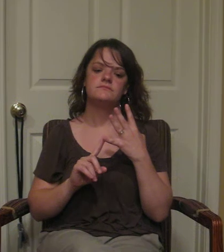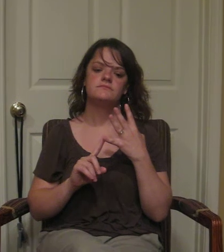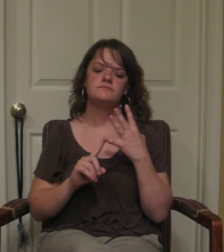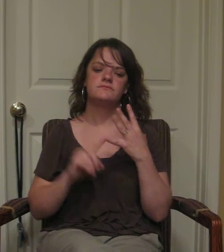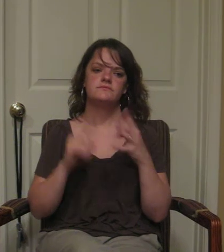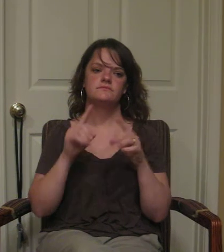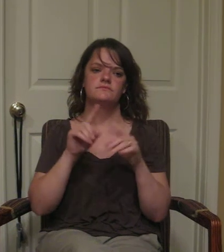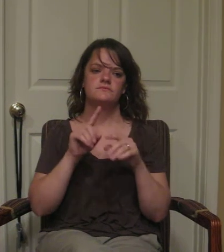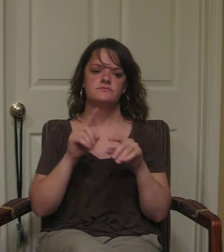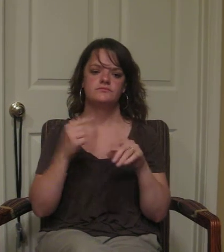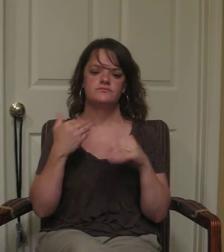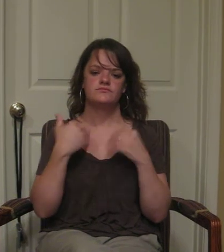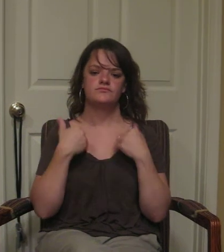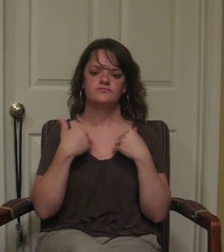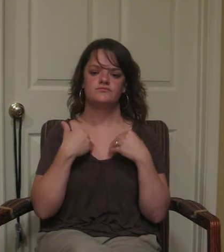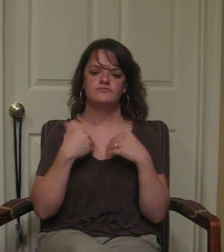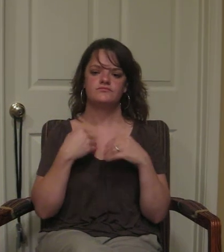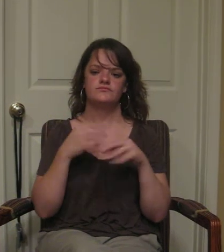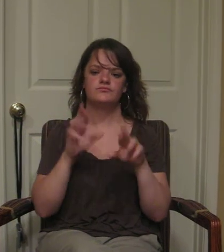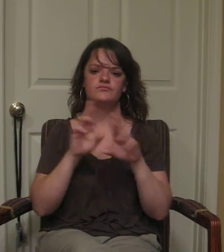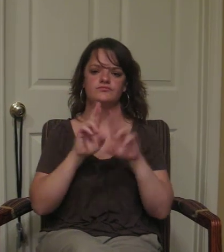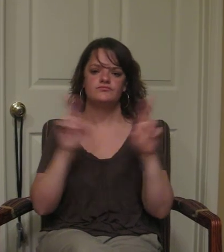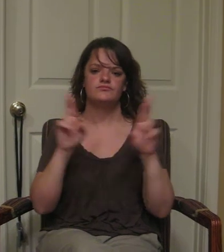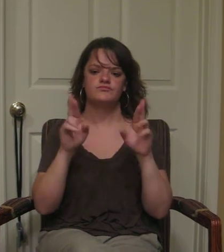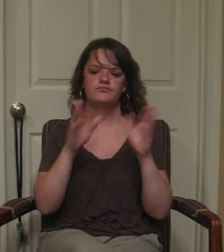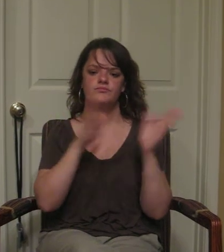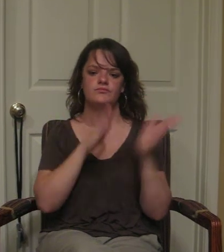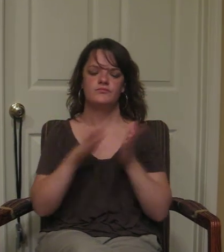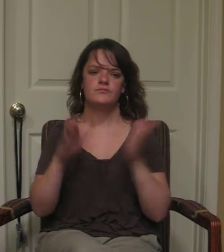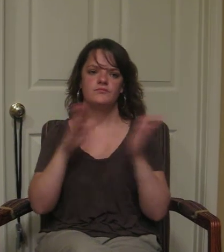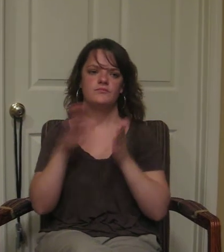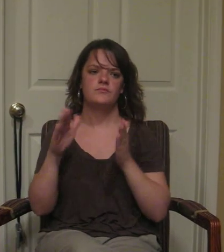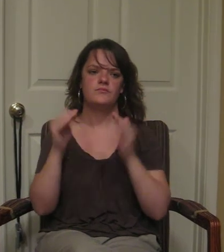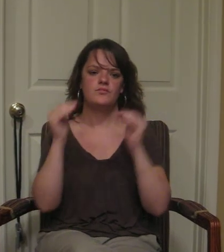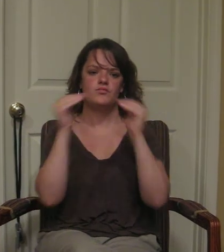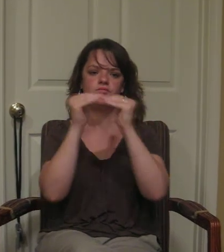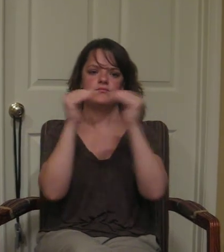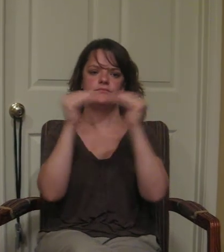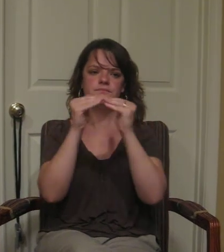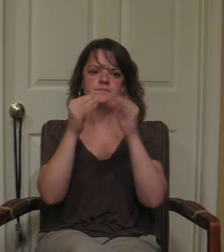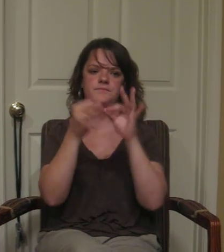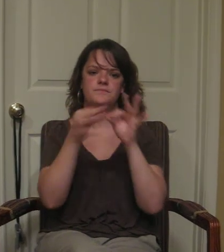rehearse equivalent messages. Under that we have linguistic